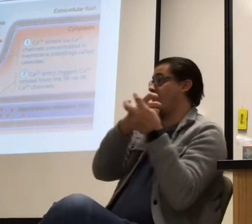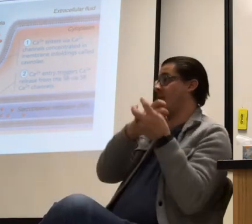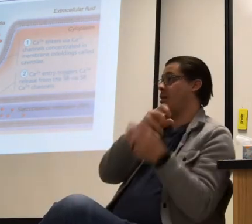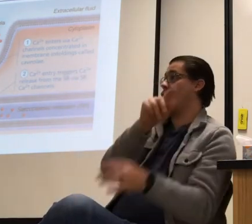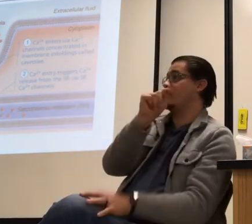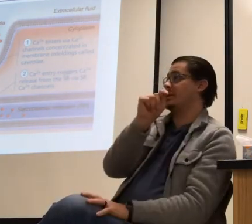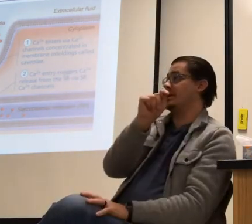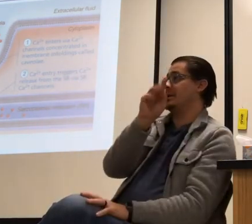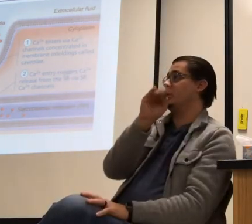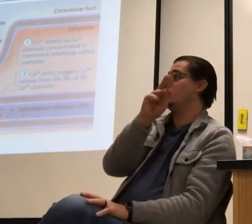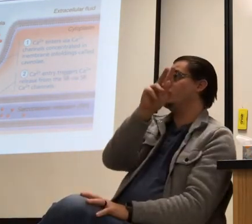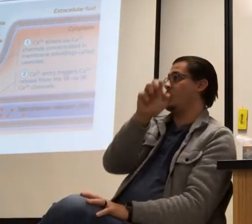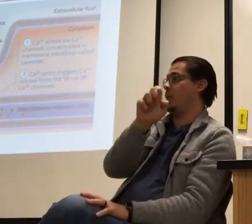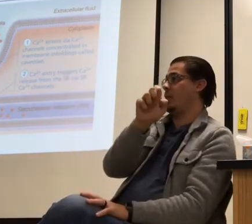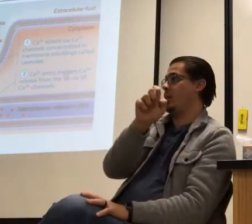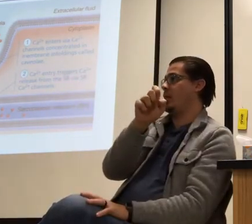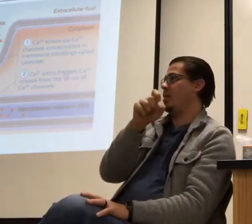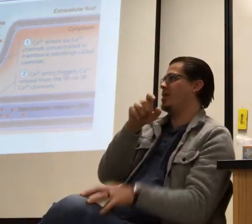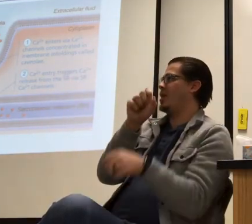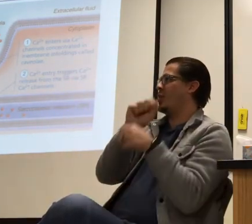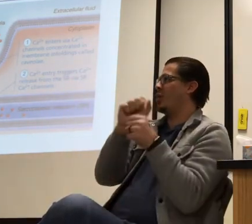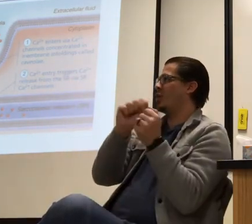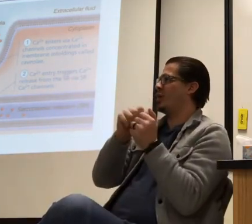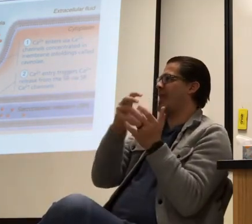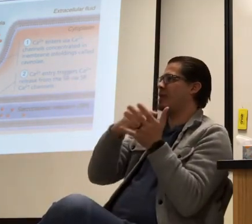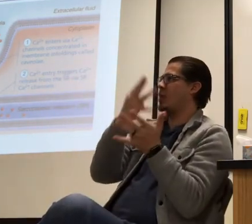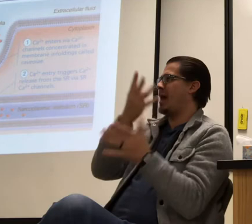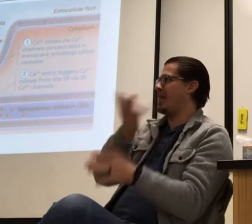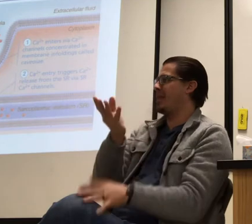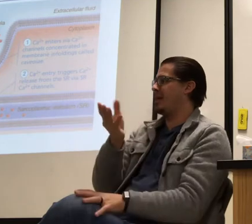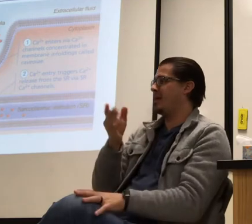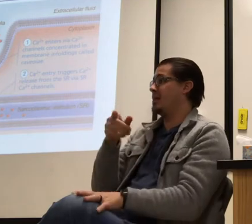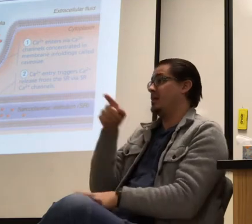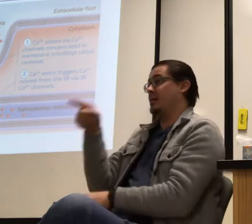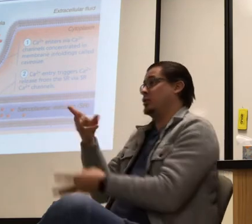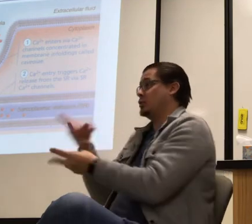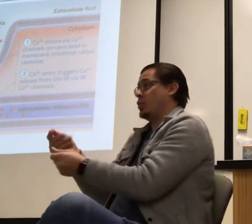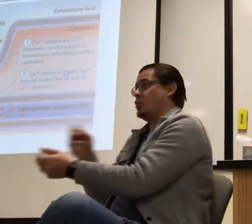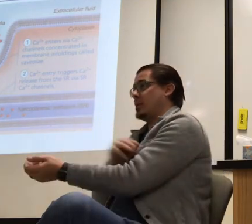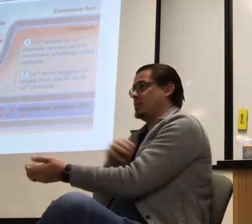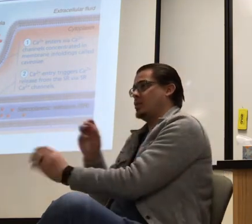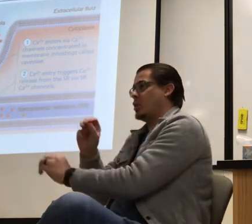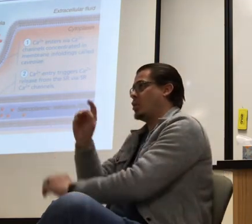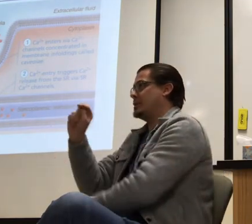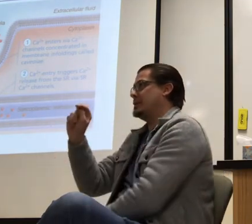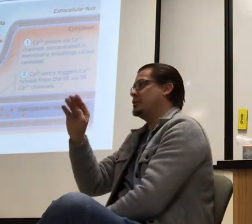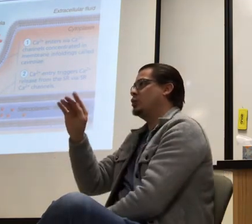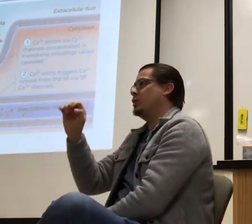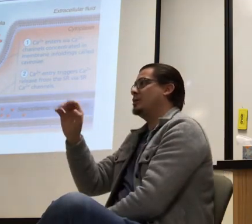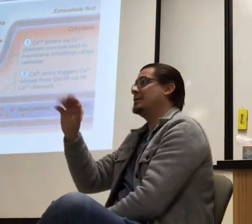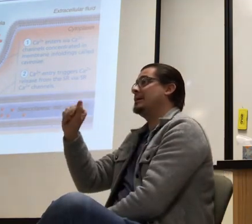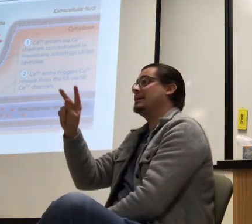And they kind of work in conjunction with the triad thing. But anyways, no T-tubules in the smooth muscle, it's caviola.